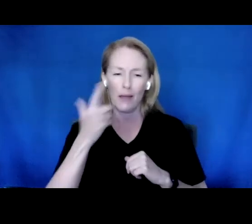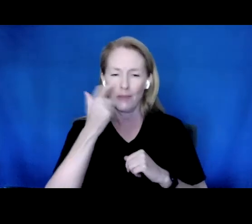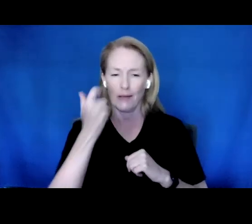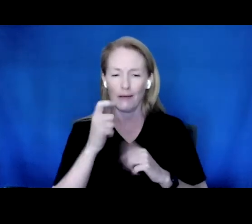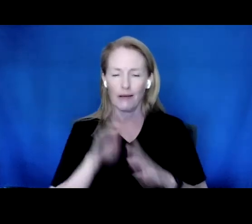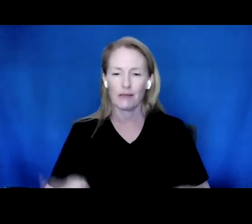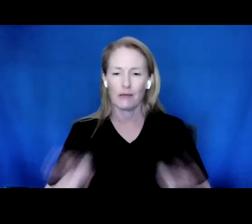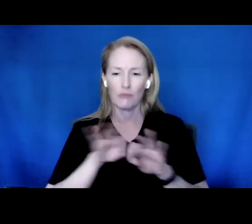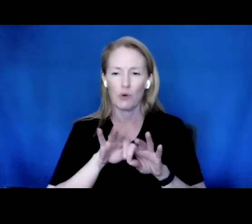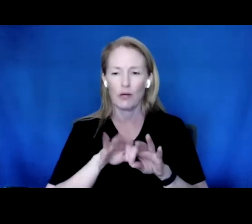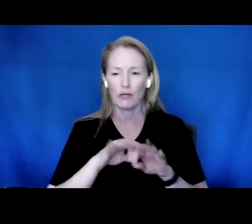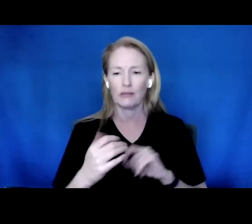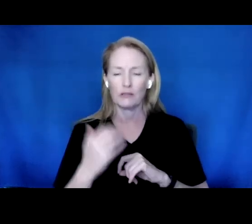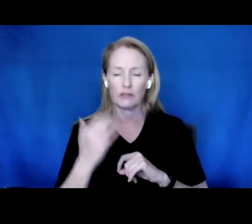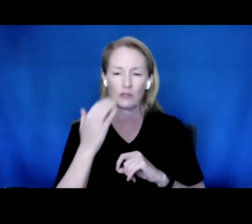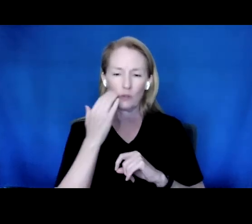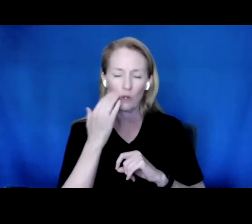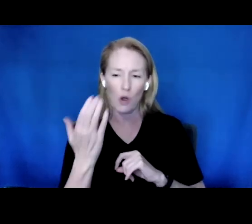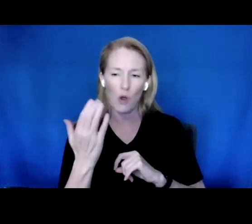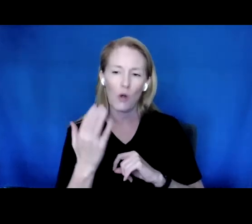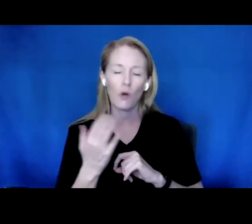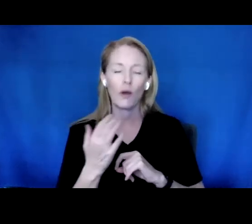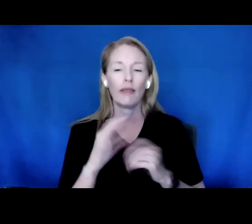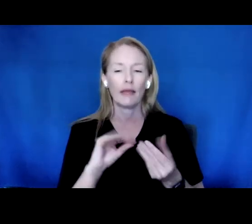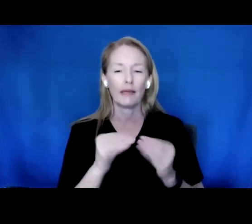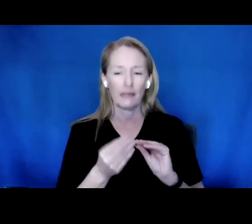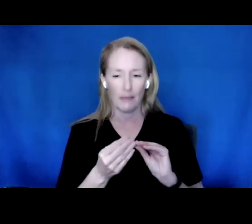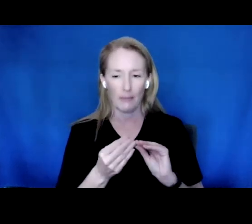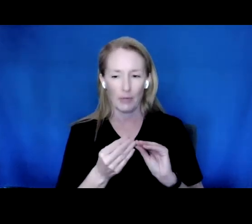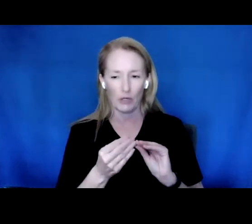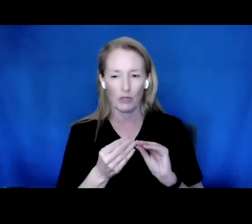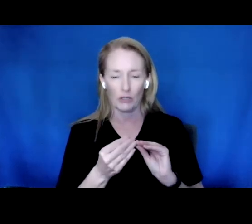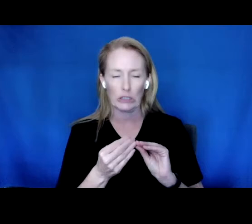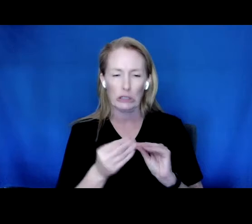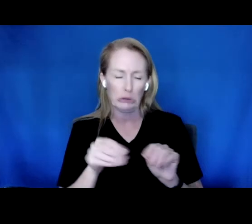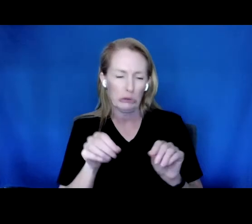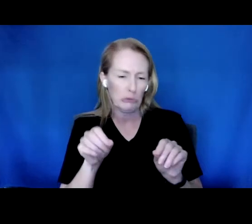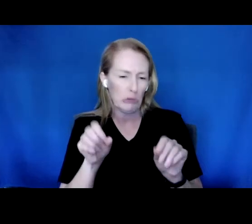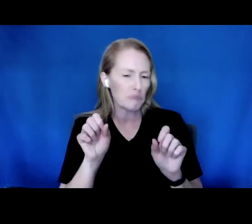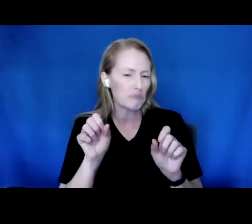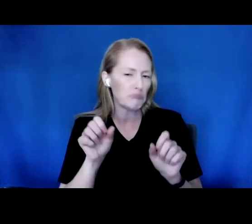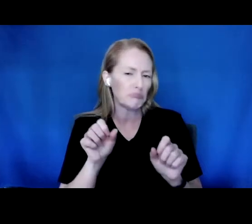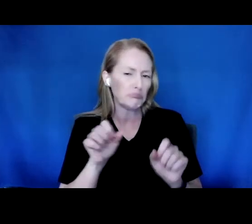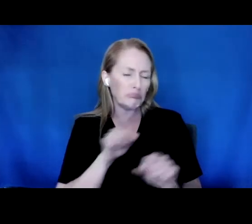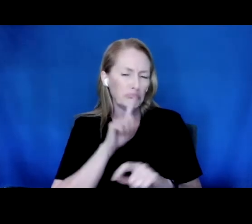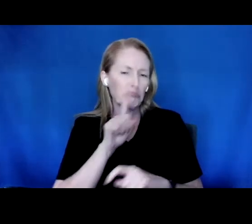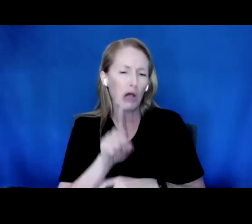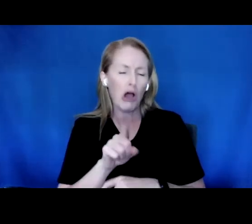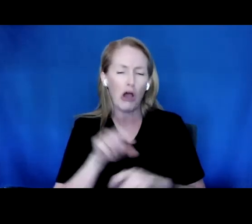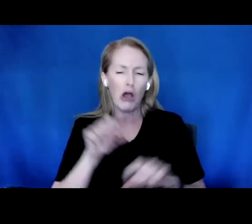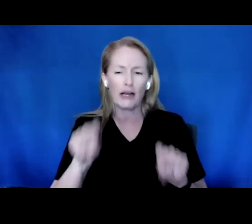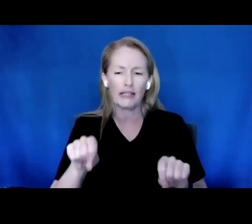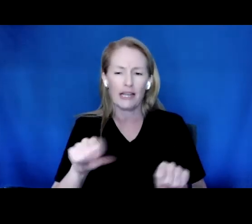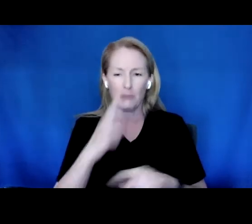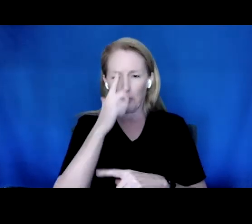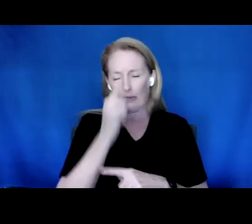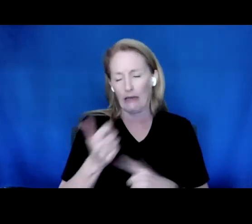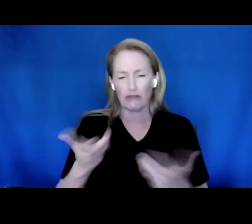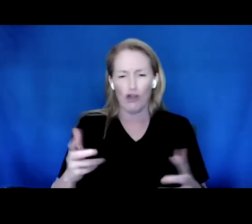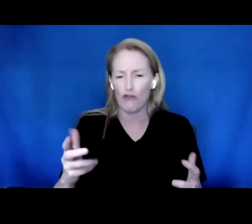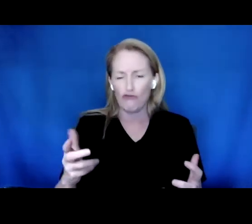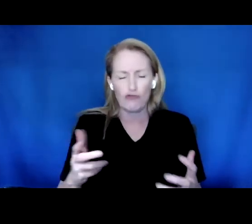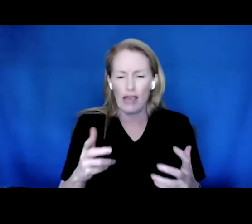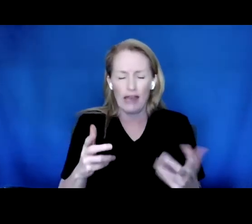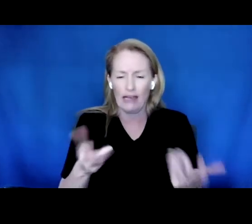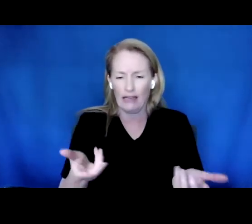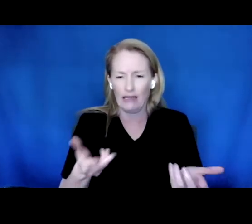I'm going to share with you are attainable because they have been attained by the group already, the reference group. So for some